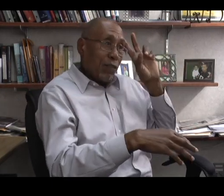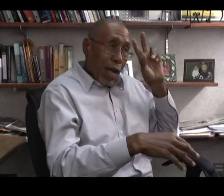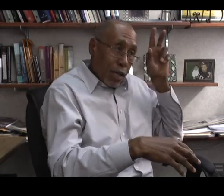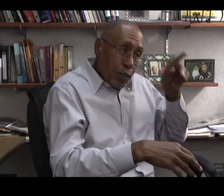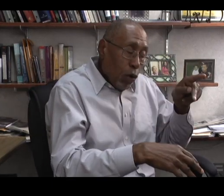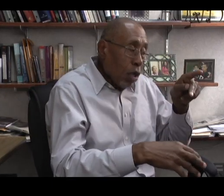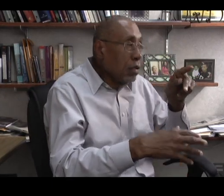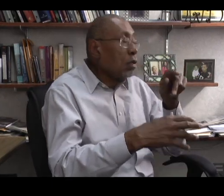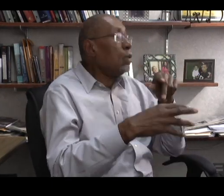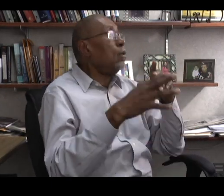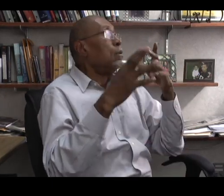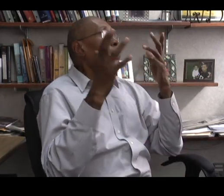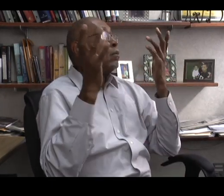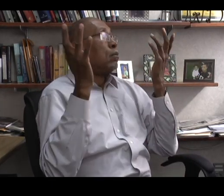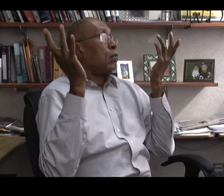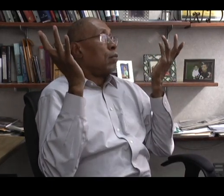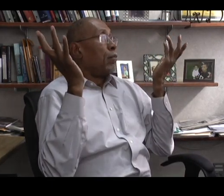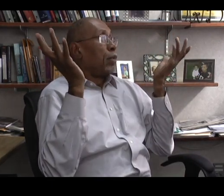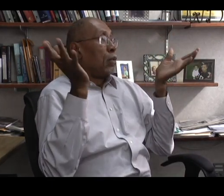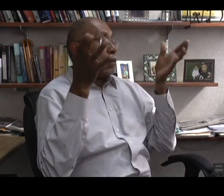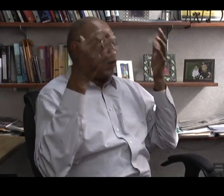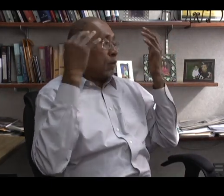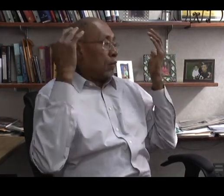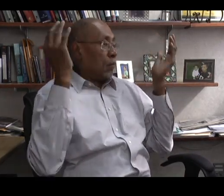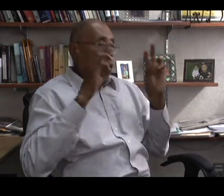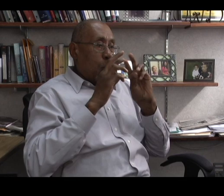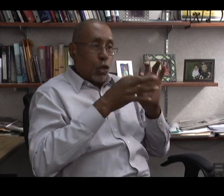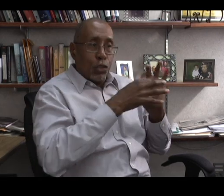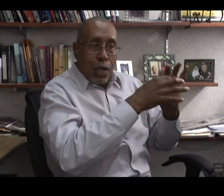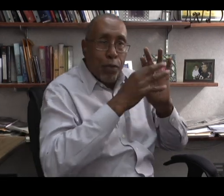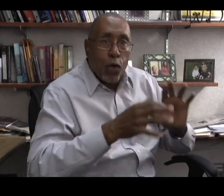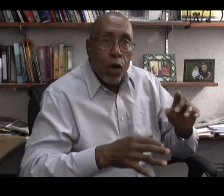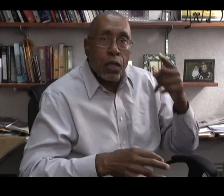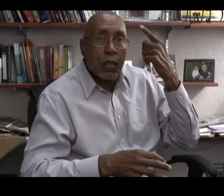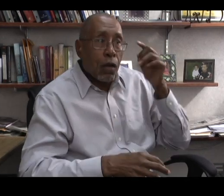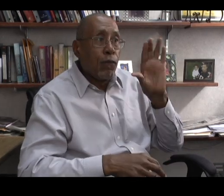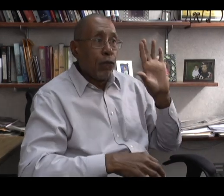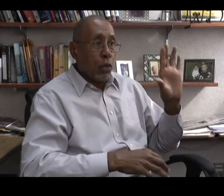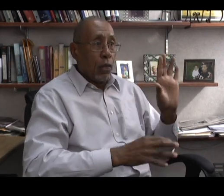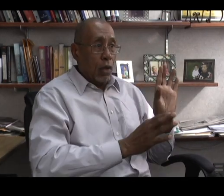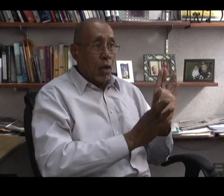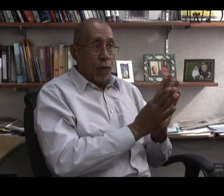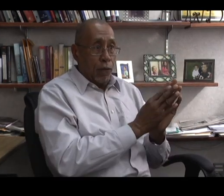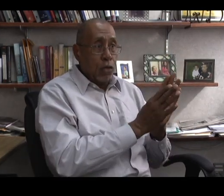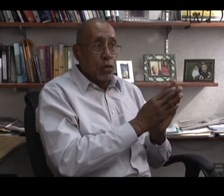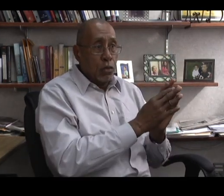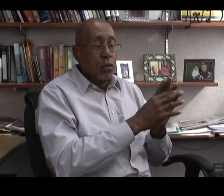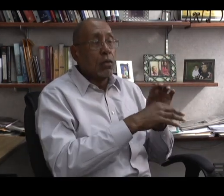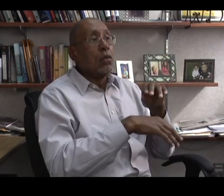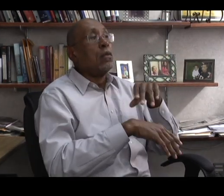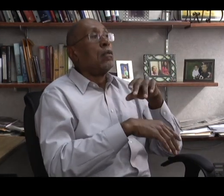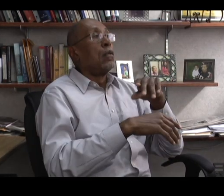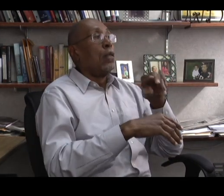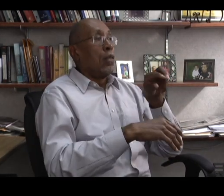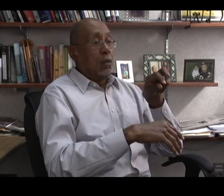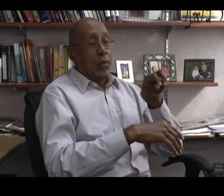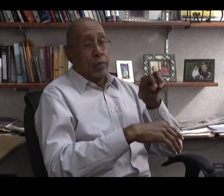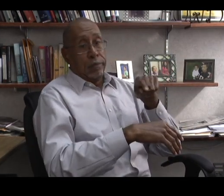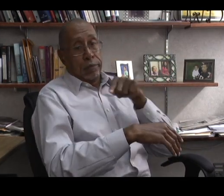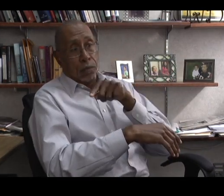board member. I've been vice president, served in various positions, chapter coordinator for their